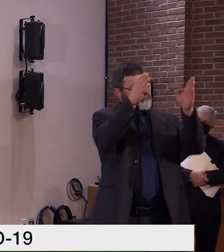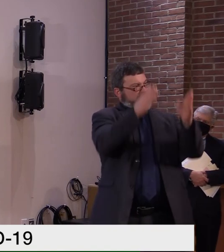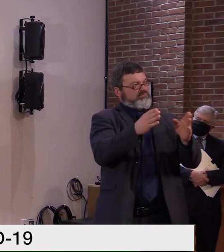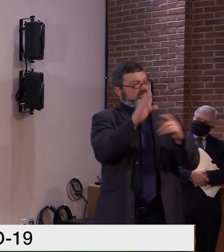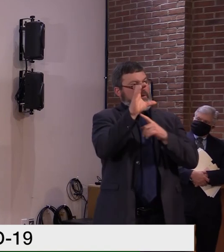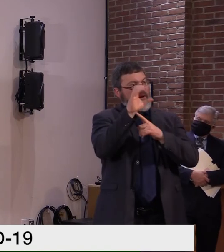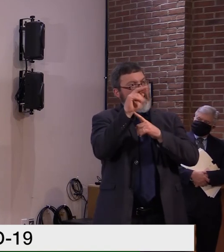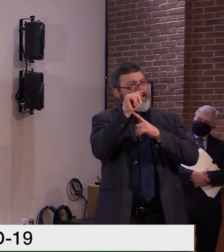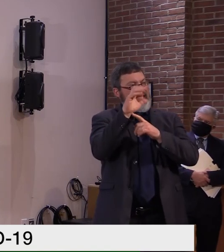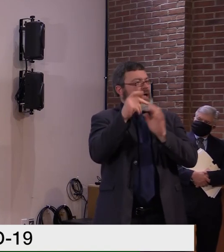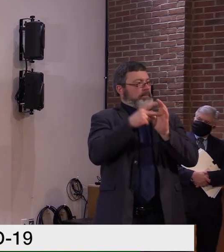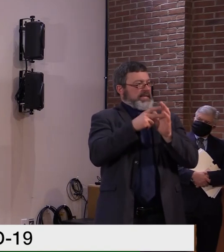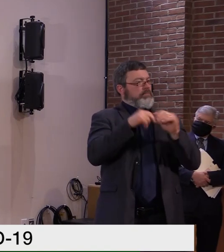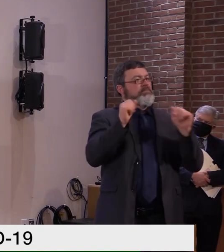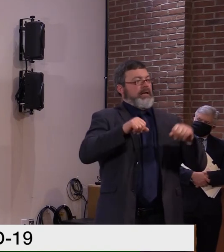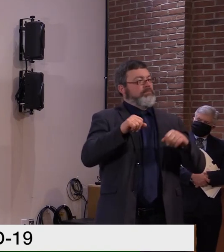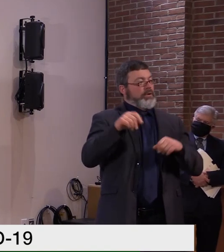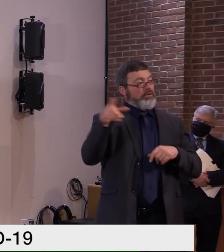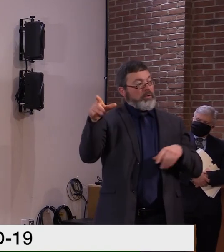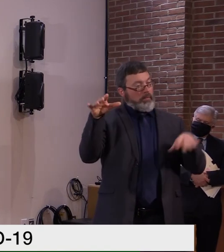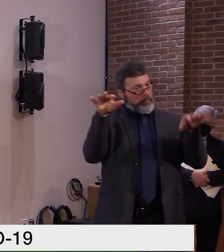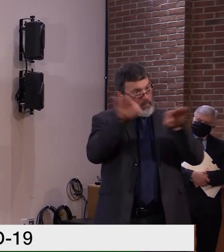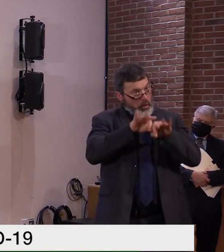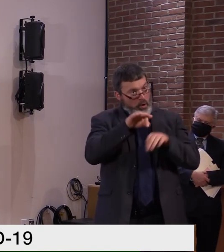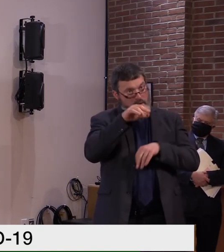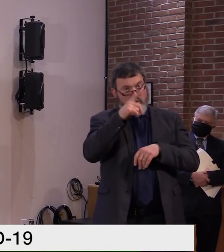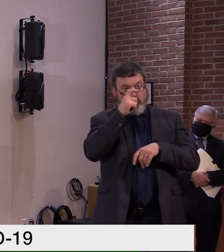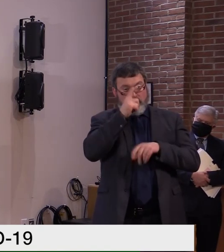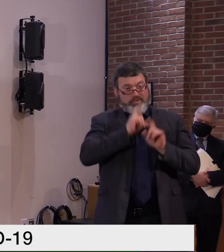contact? No, just being in attendance at that service.